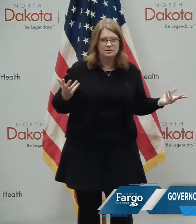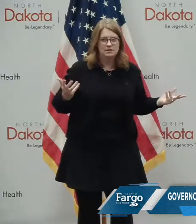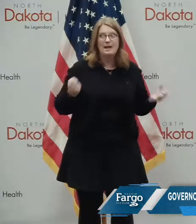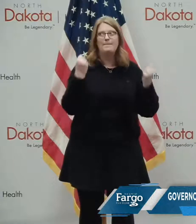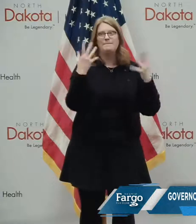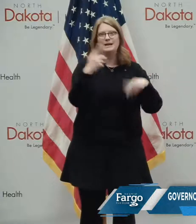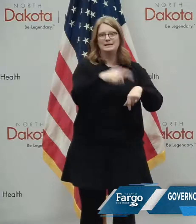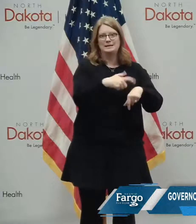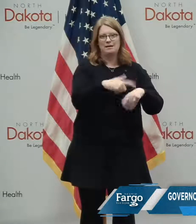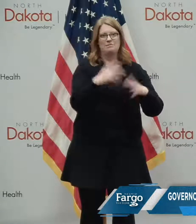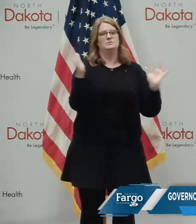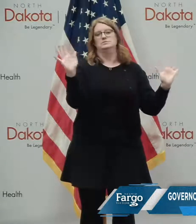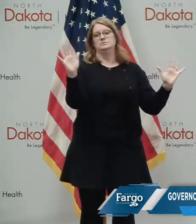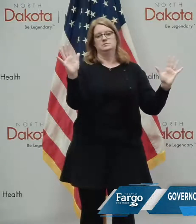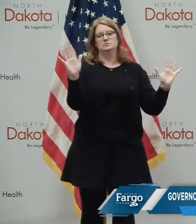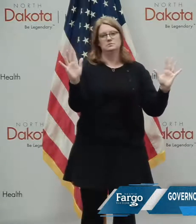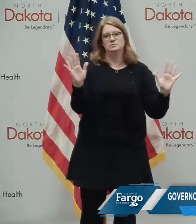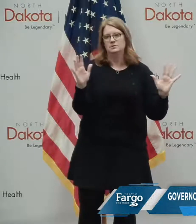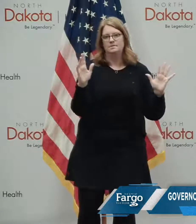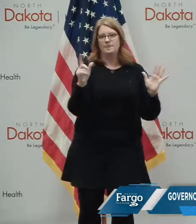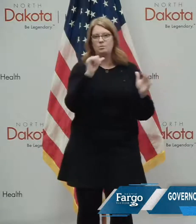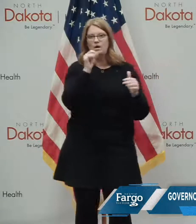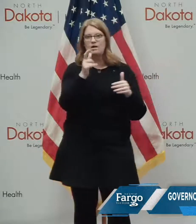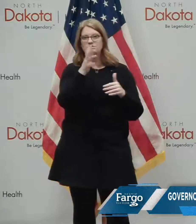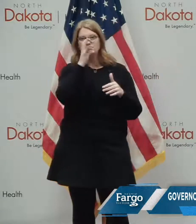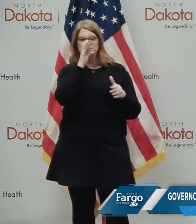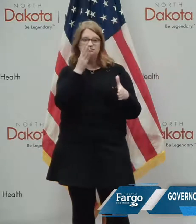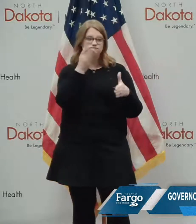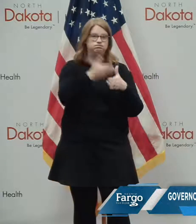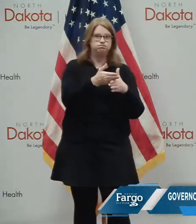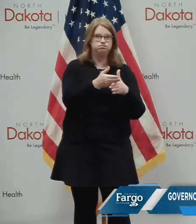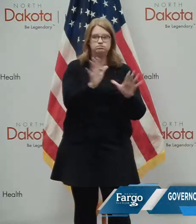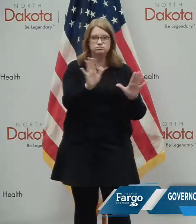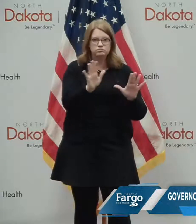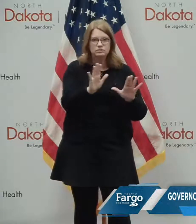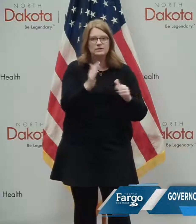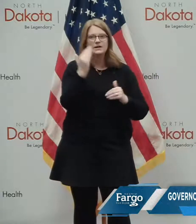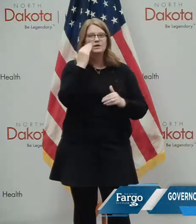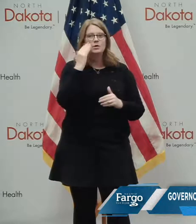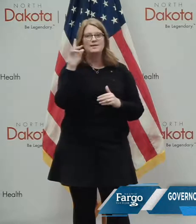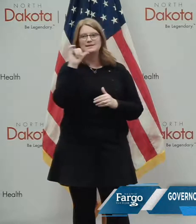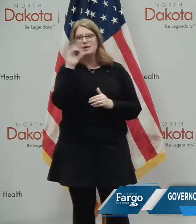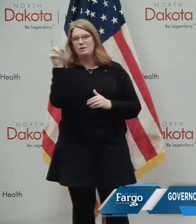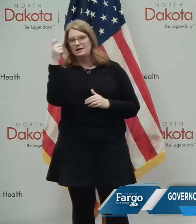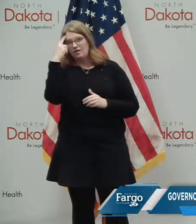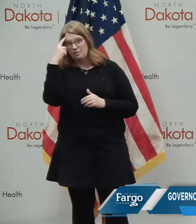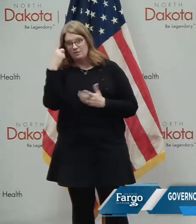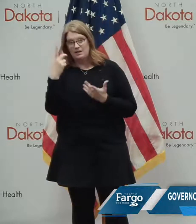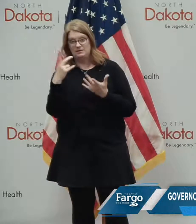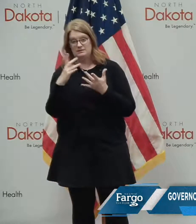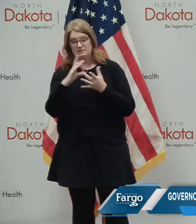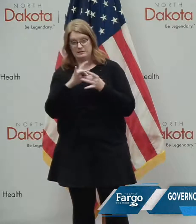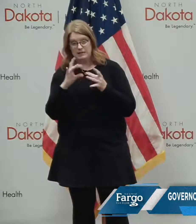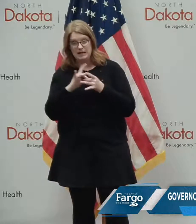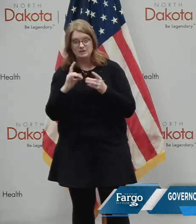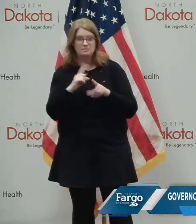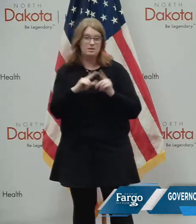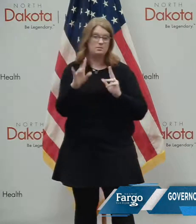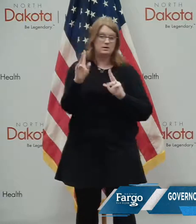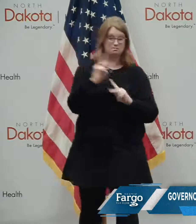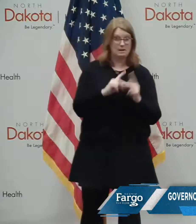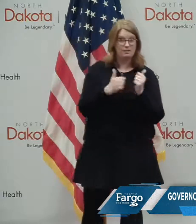I've said here that we are going with a light touch of government, and that we know that it's not what government says, it's what people do. And so that was